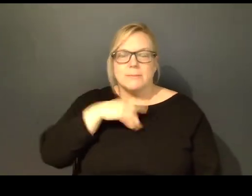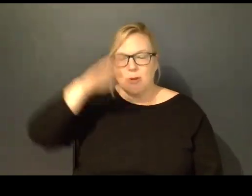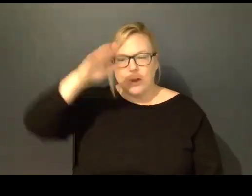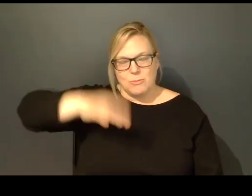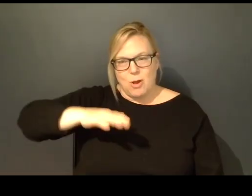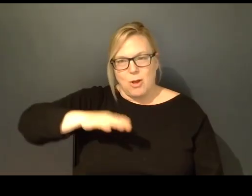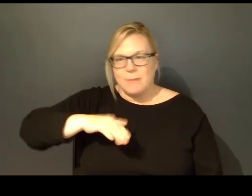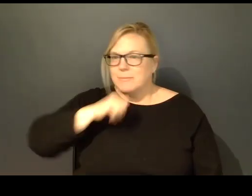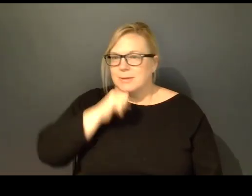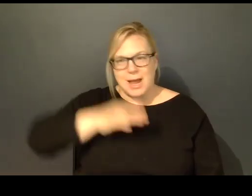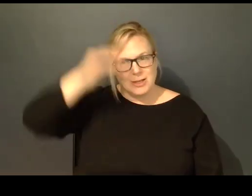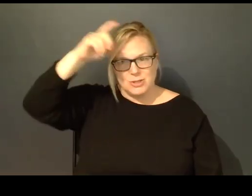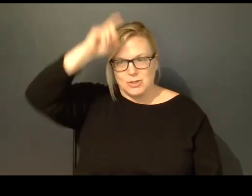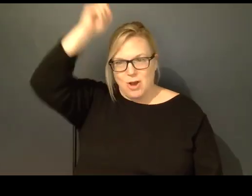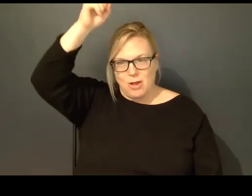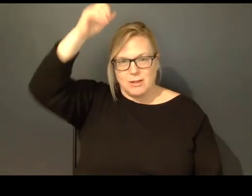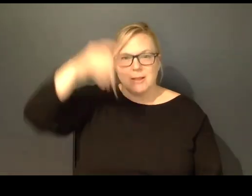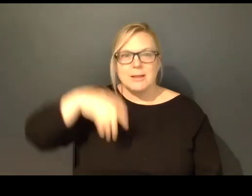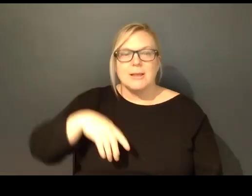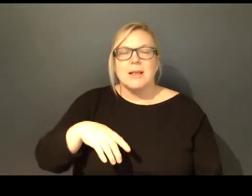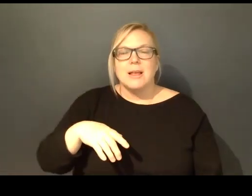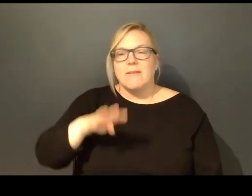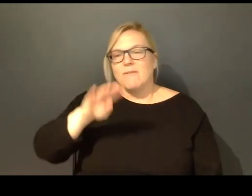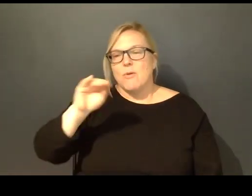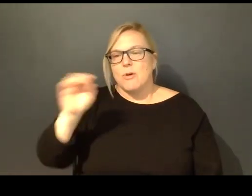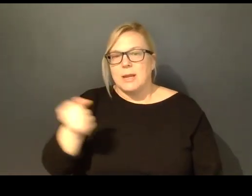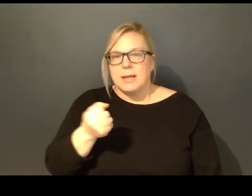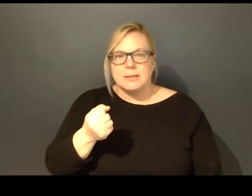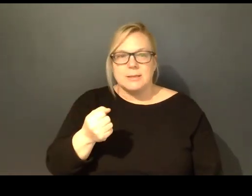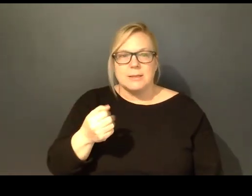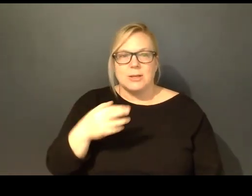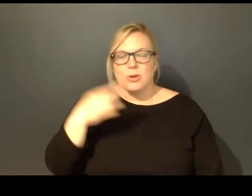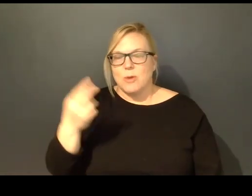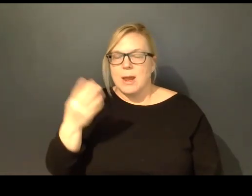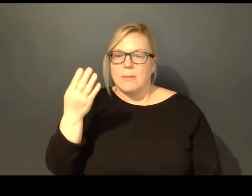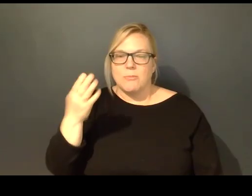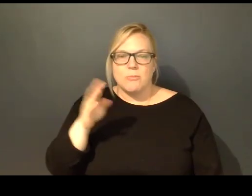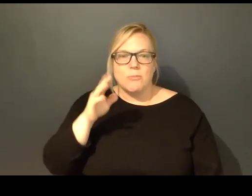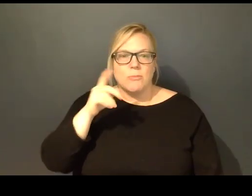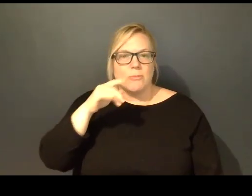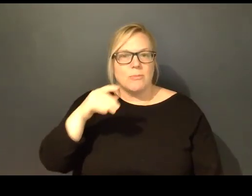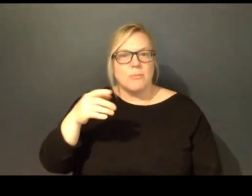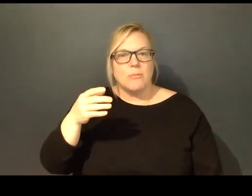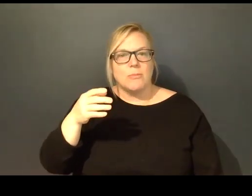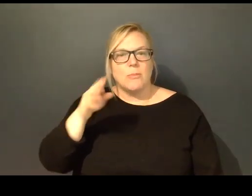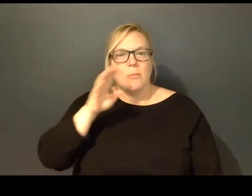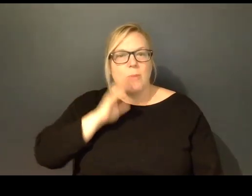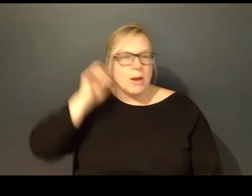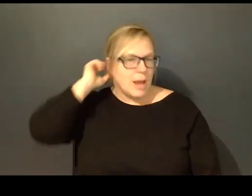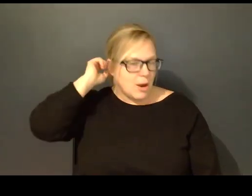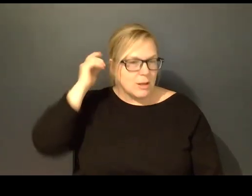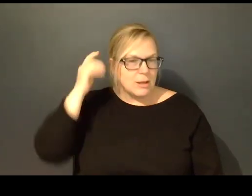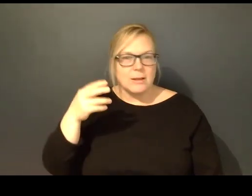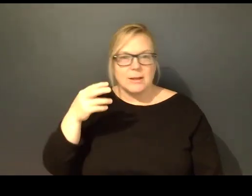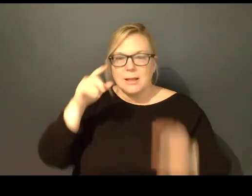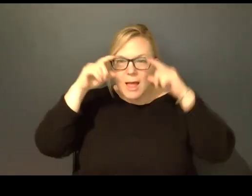relatively not tall Caucasian male in my early 40s with graying brown hair and glasses. And I am joined here by Milena, who I will